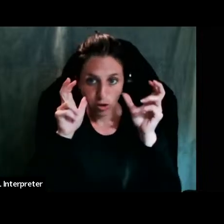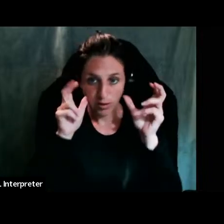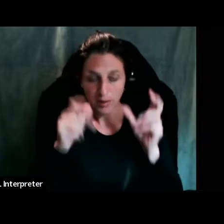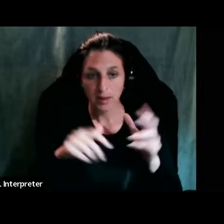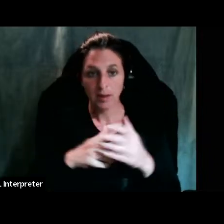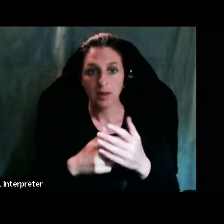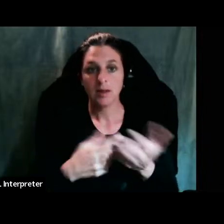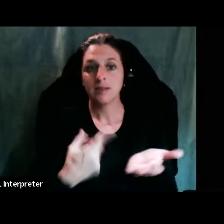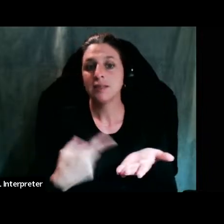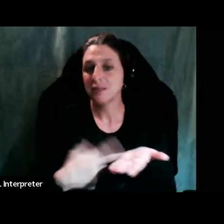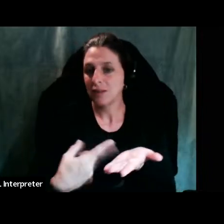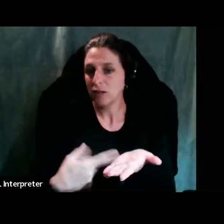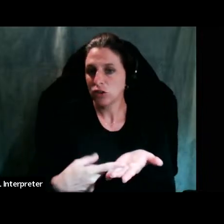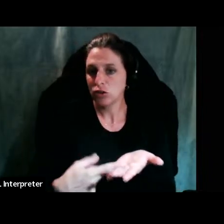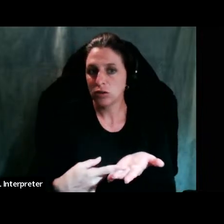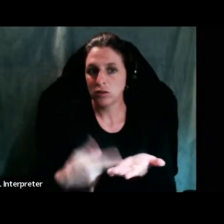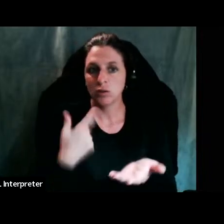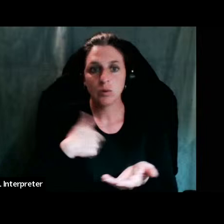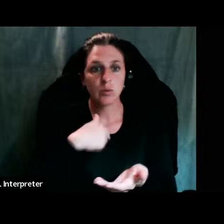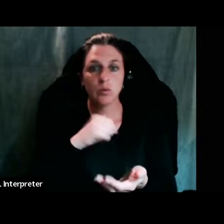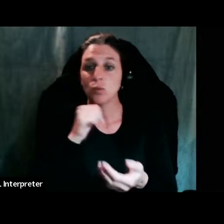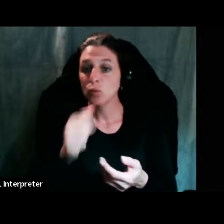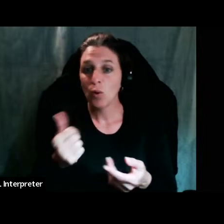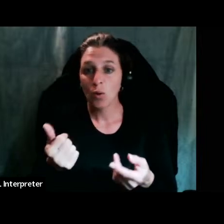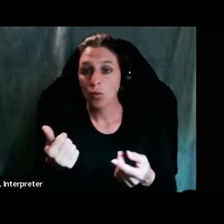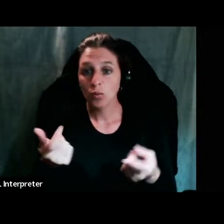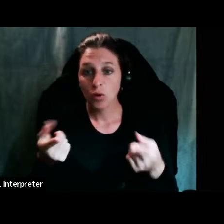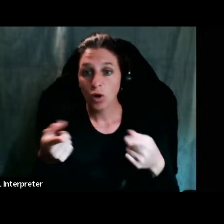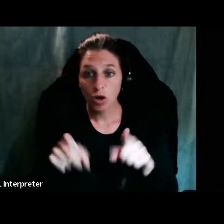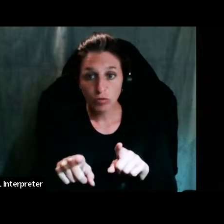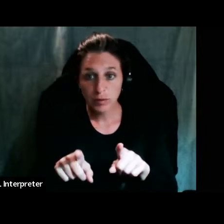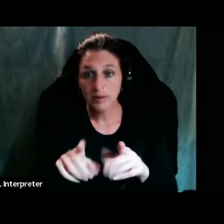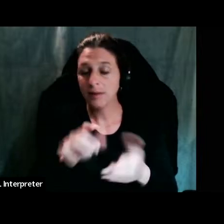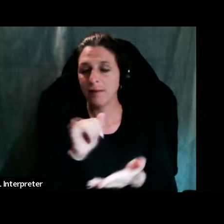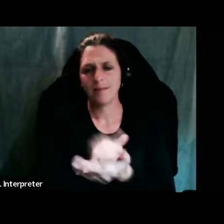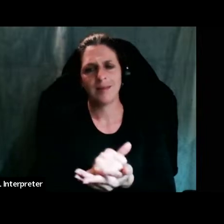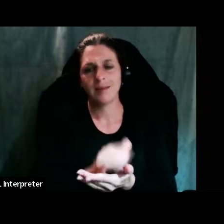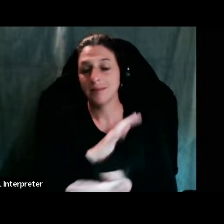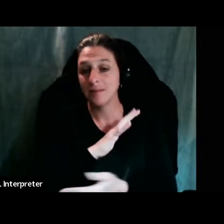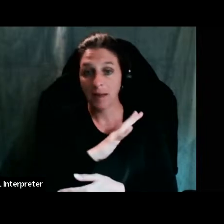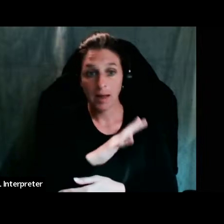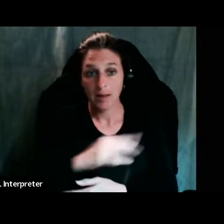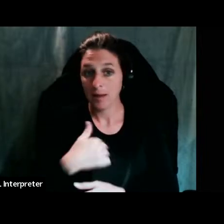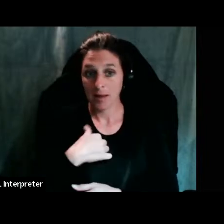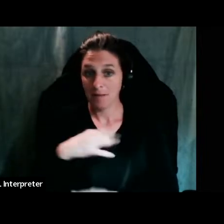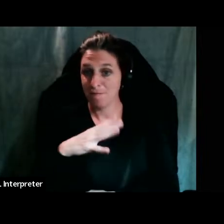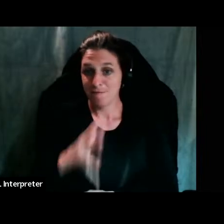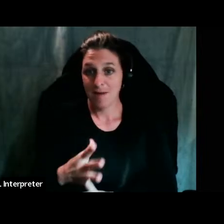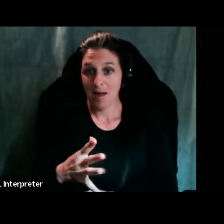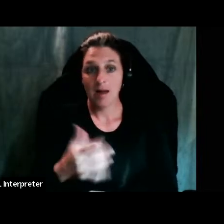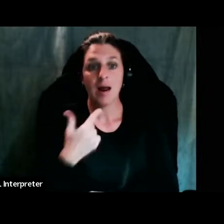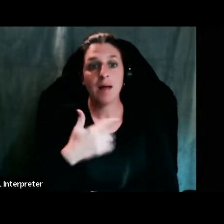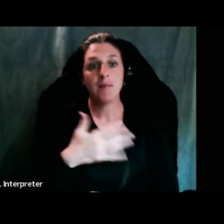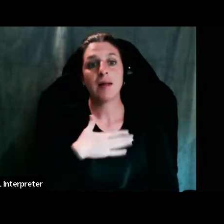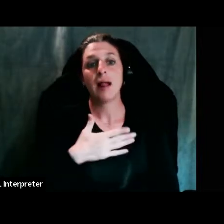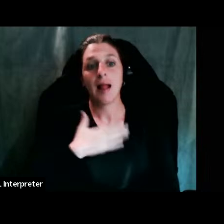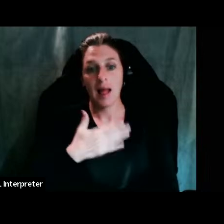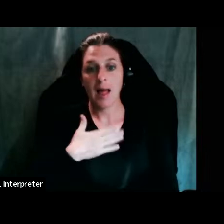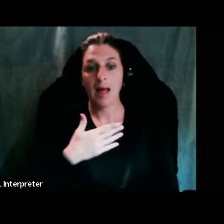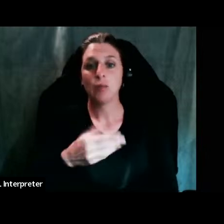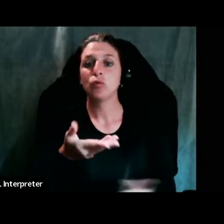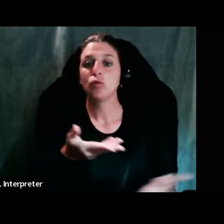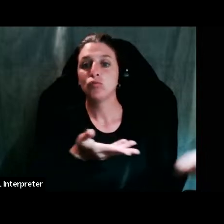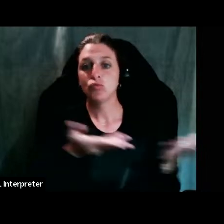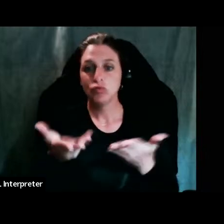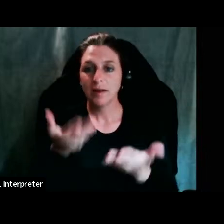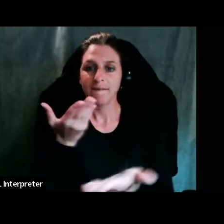a discussion. Yeah. We don't agree, and that's okay. And I'm okay with that. But I'm glad we're bringing the facts forward, and we're talking